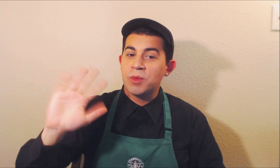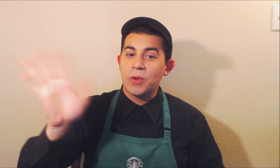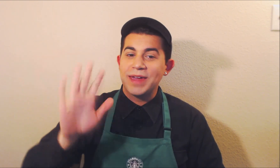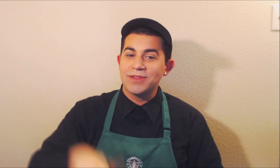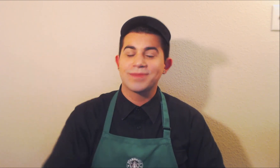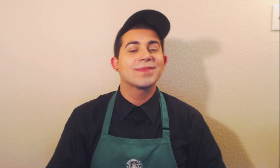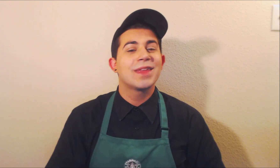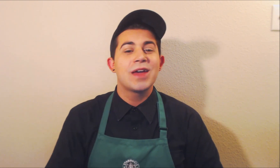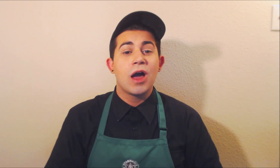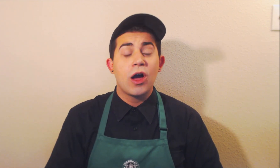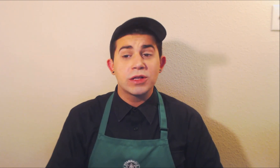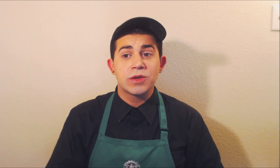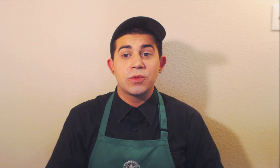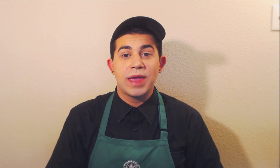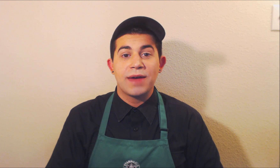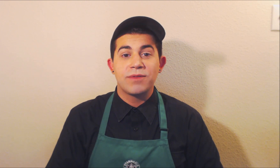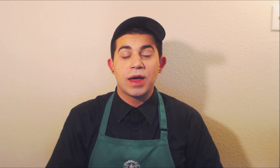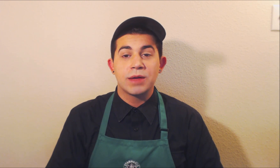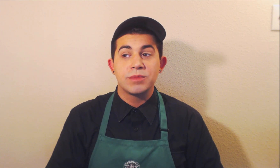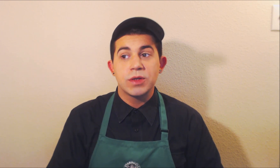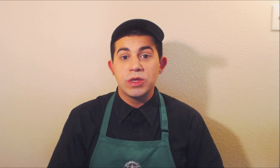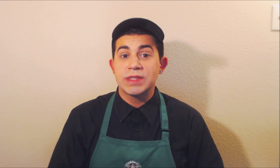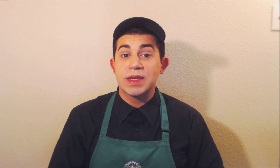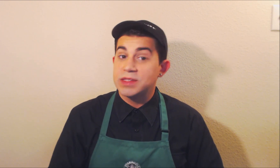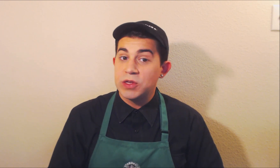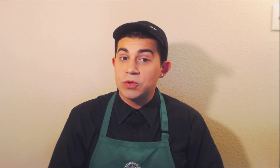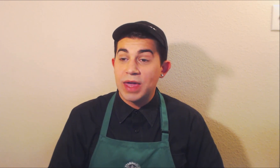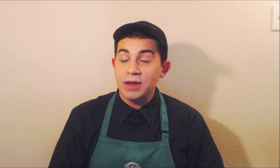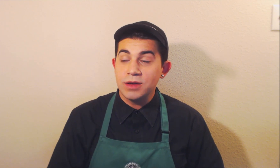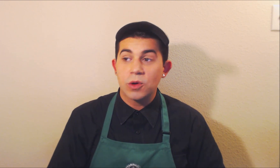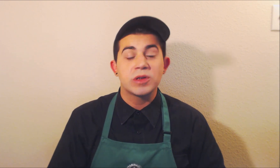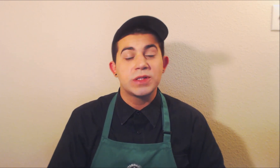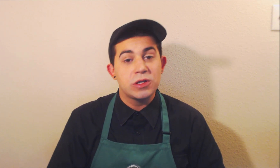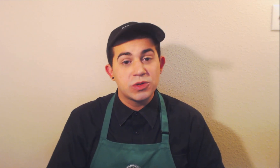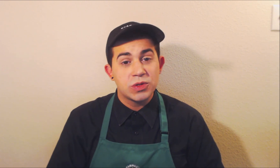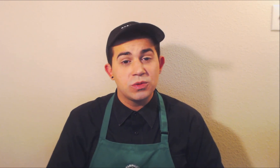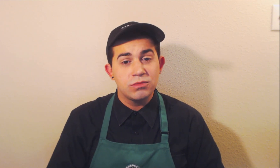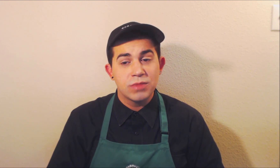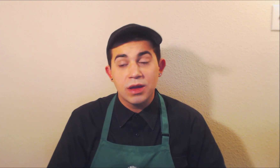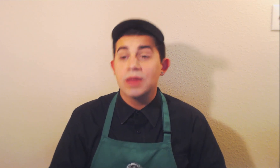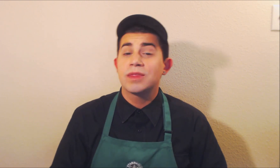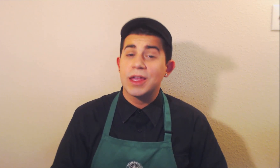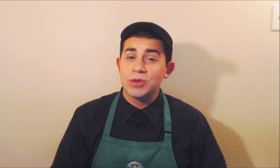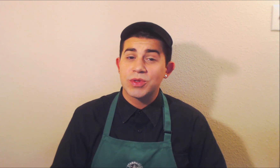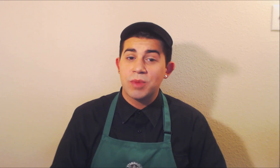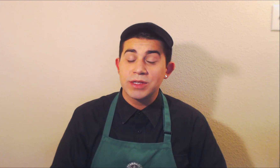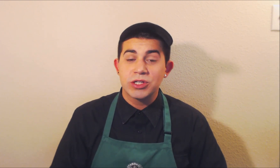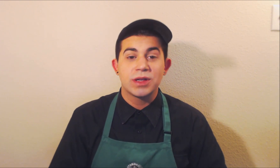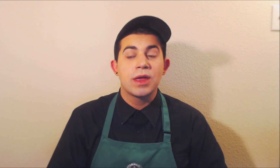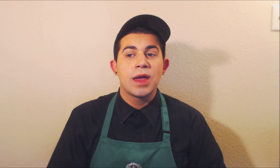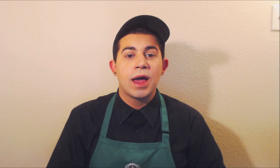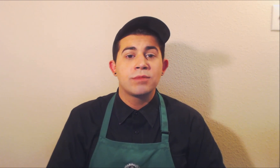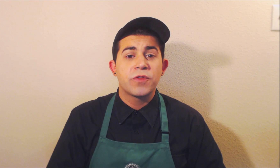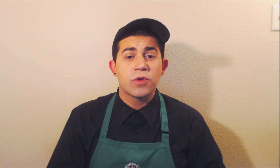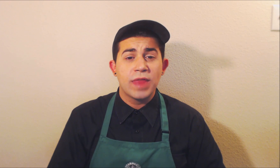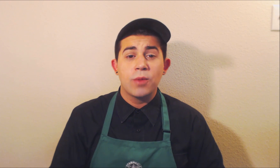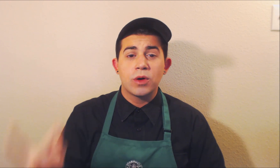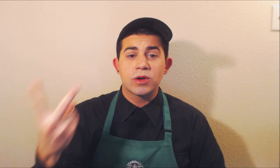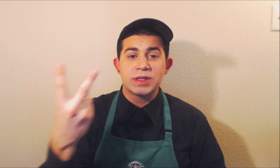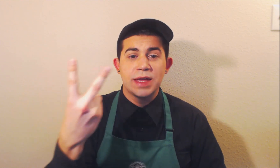them a wave. Also we have, you could say see you again or see you soon. Thank you so much. For that, we're going to